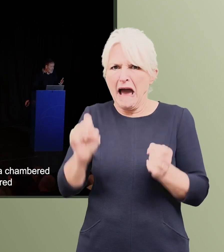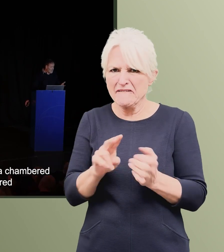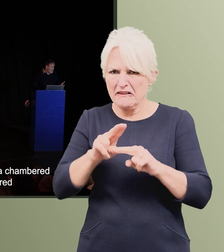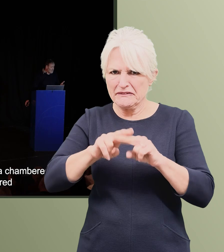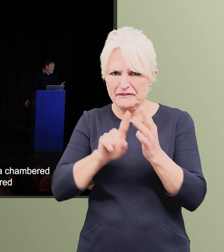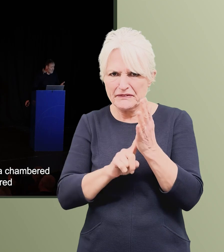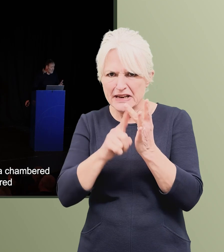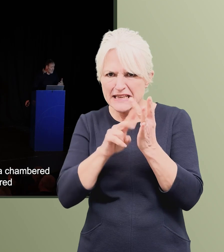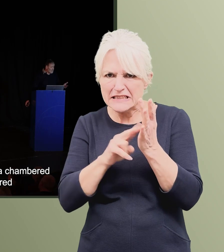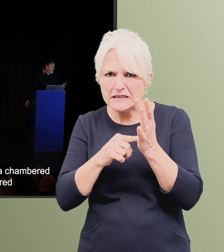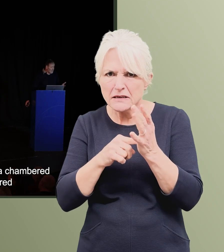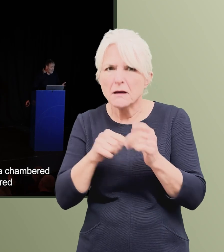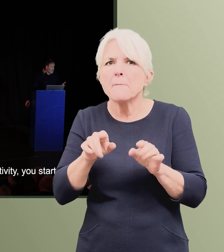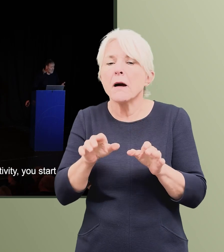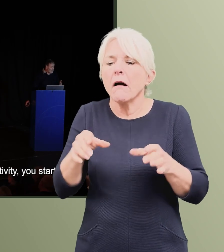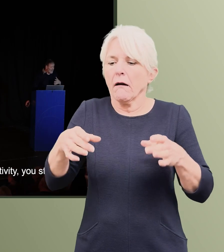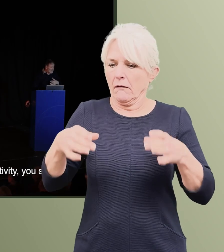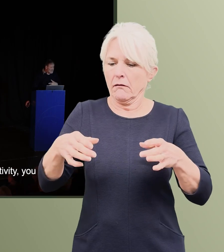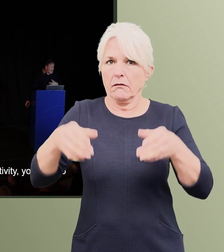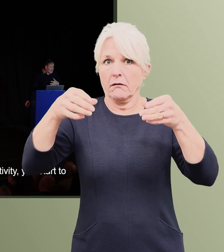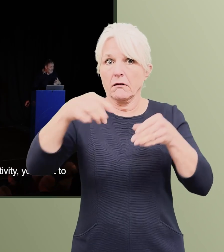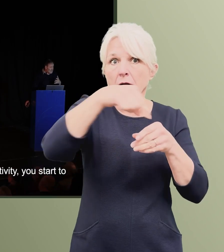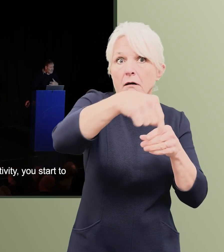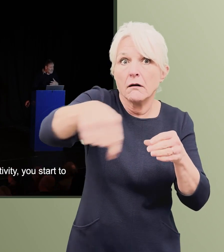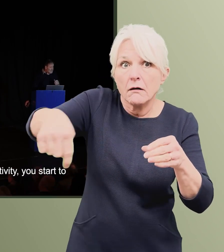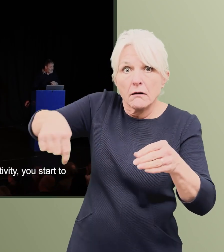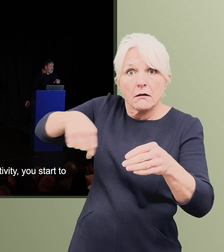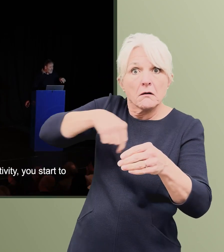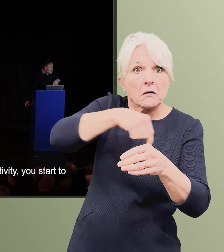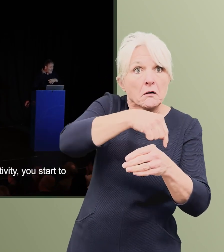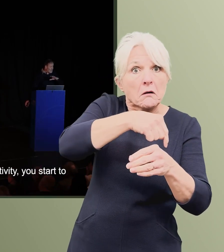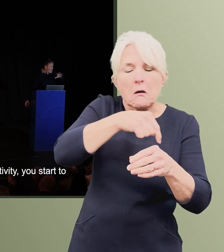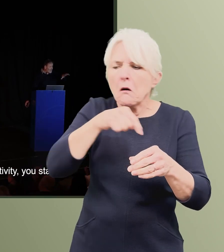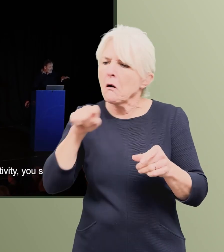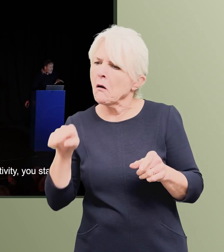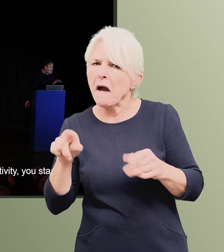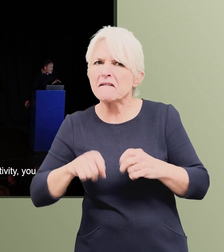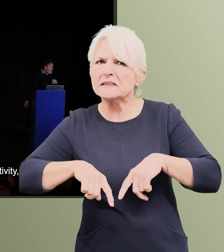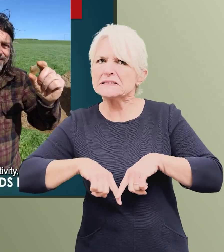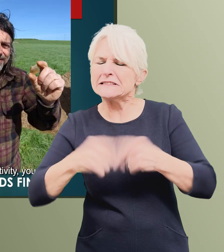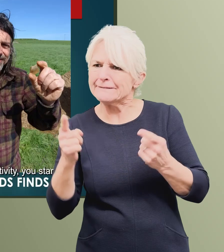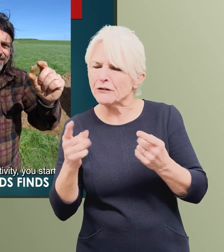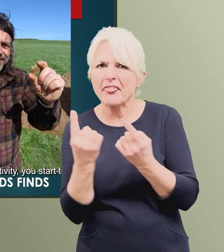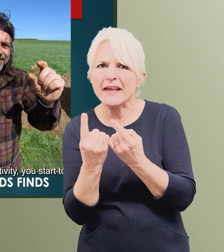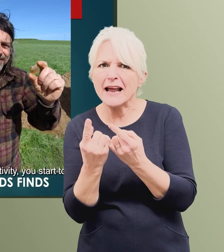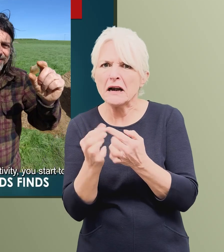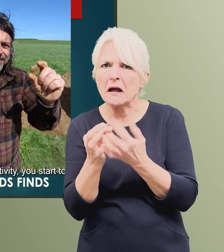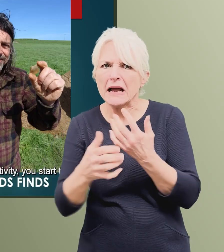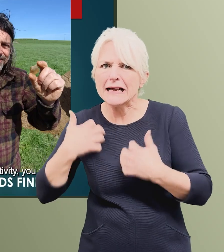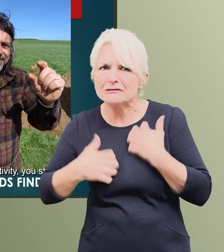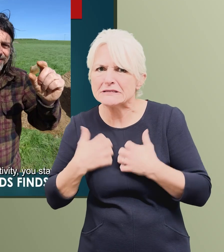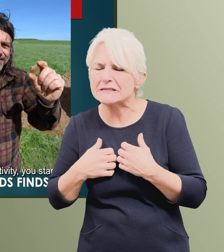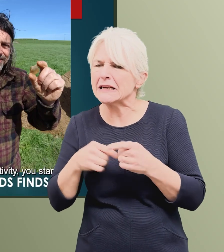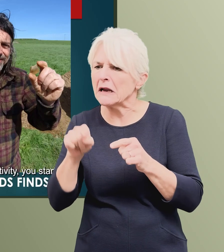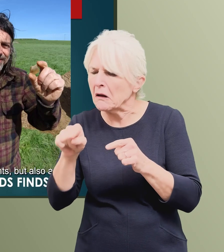chambered monument itself or inside a chambered monument, but outside the sphere of that ritual activity, you start to find